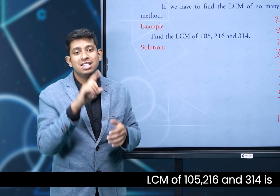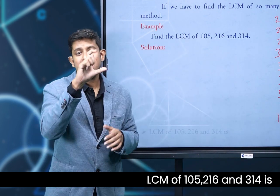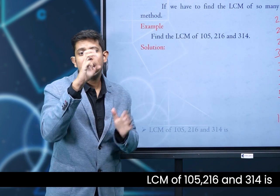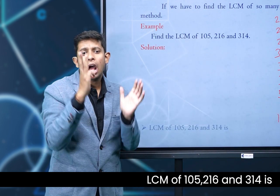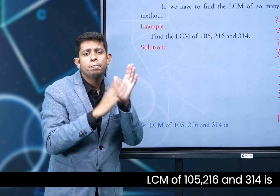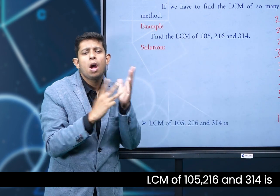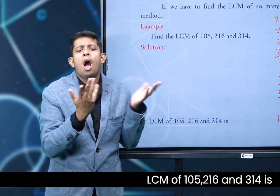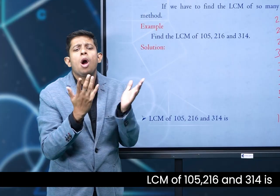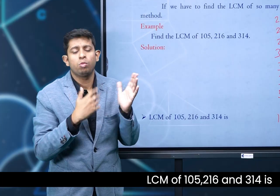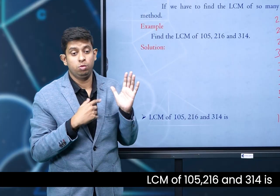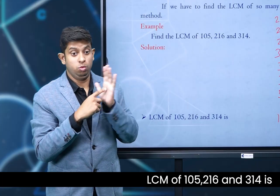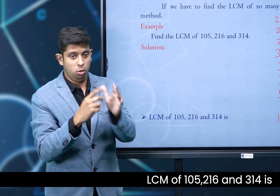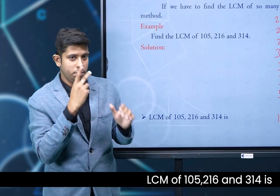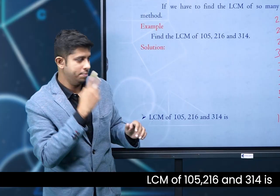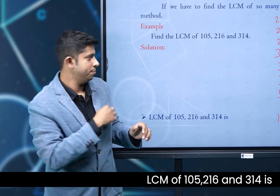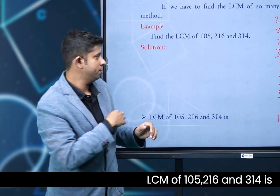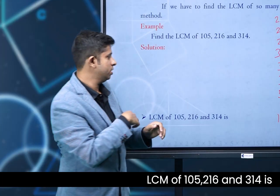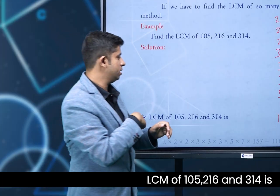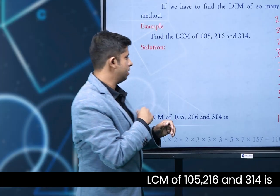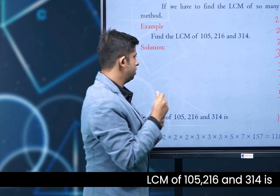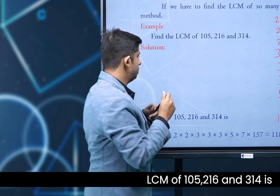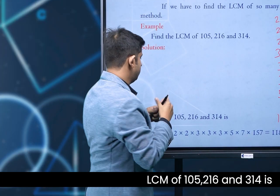LCM of 105, 216 and 314 is